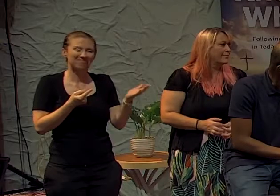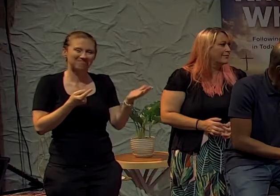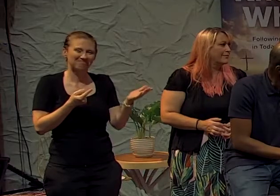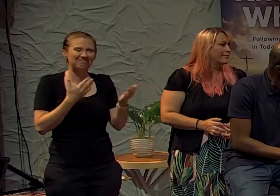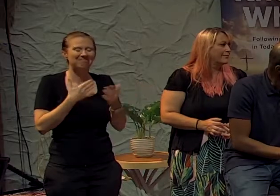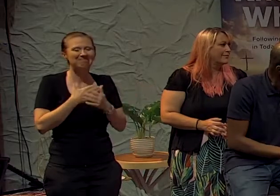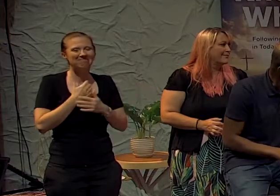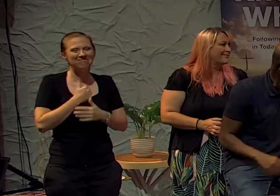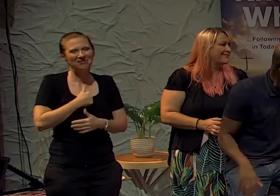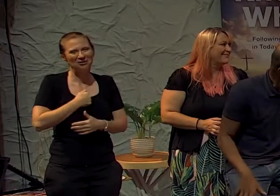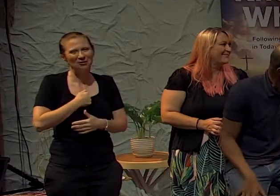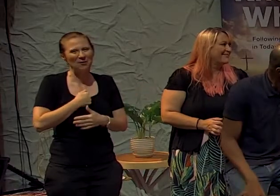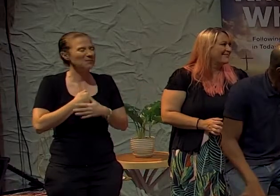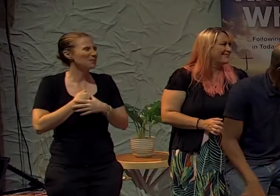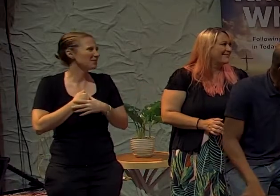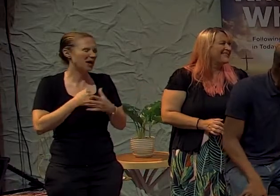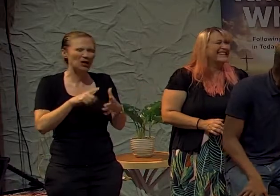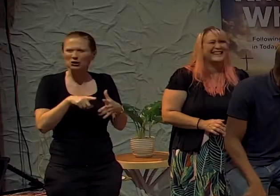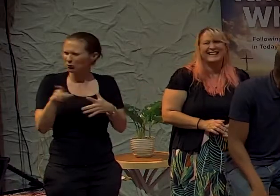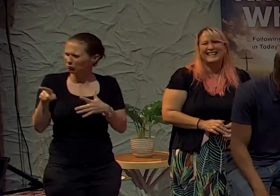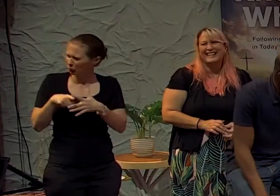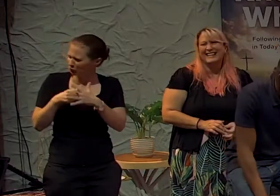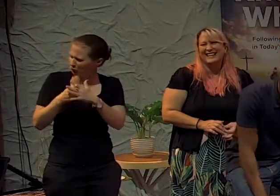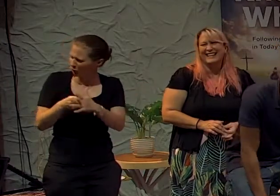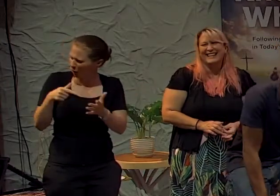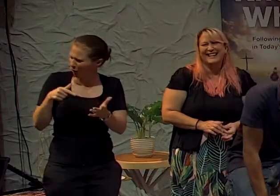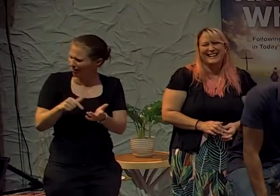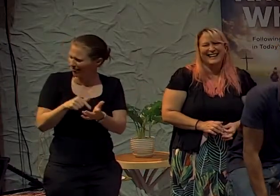Sorry. Well, you started it all.